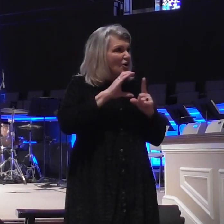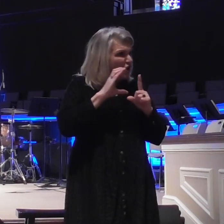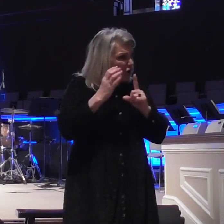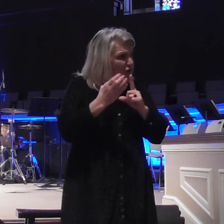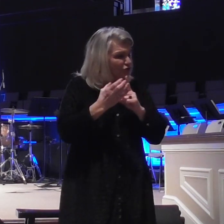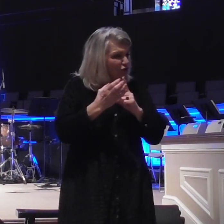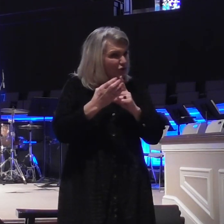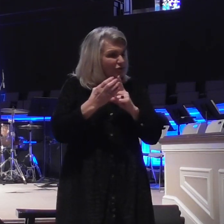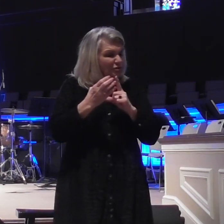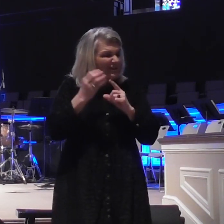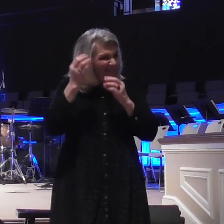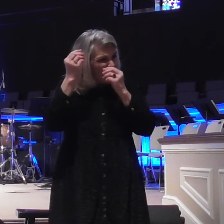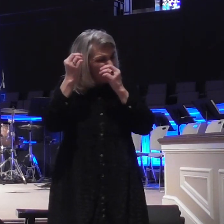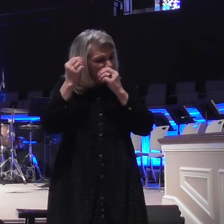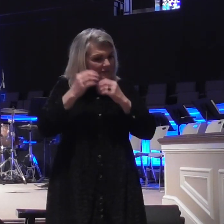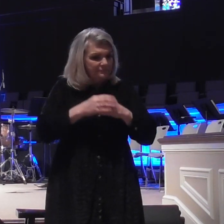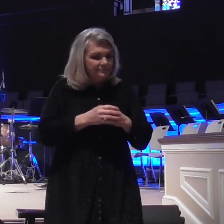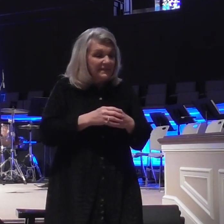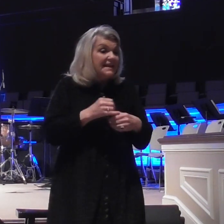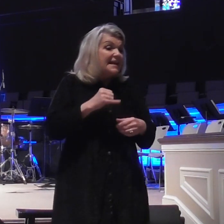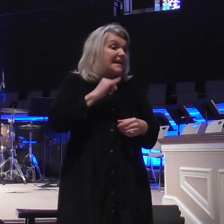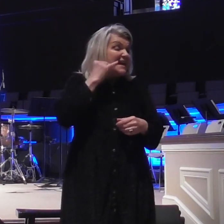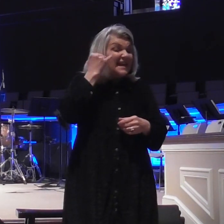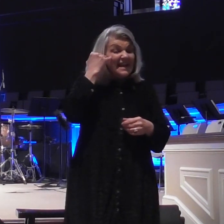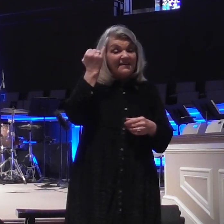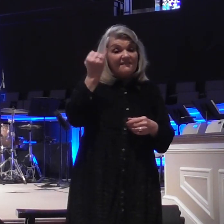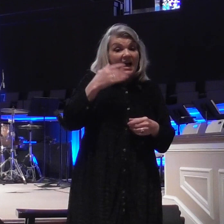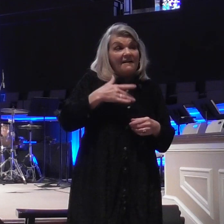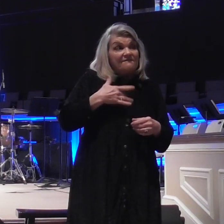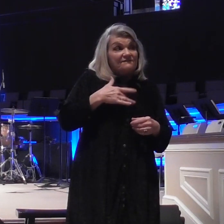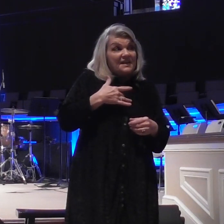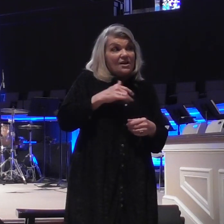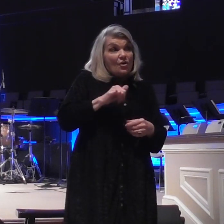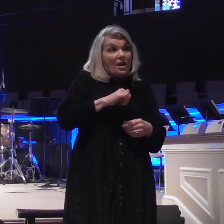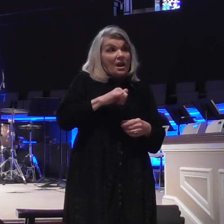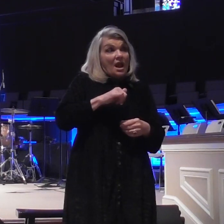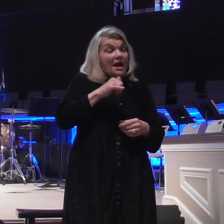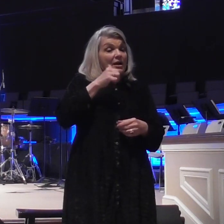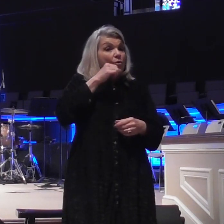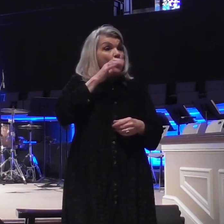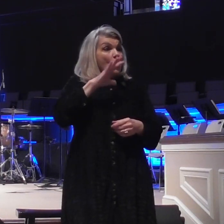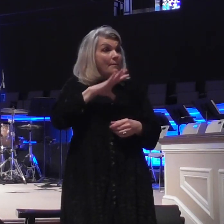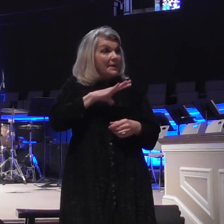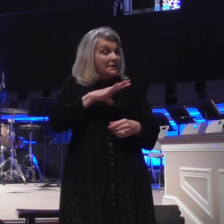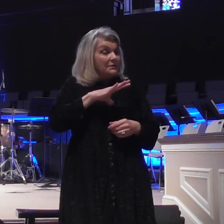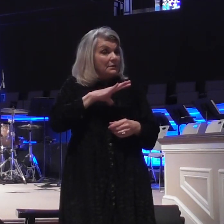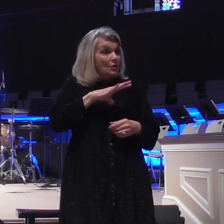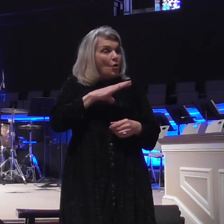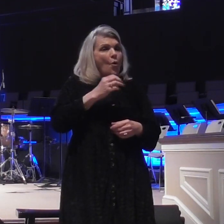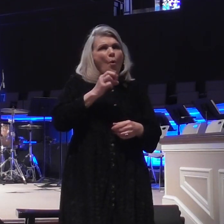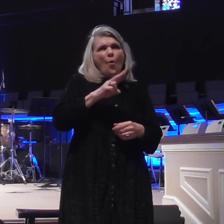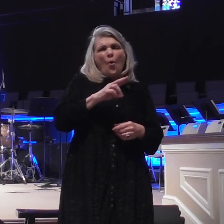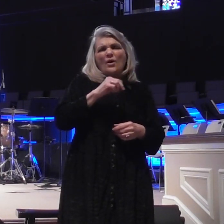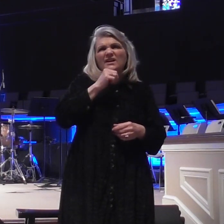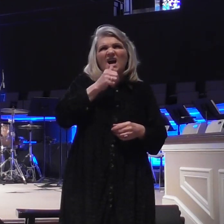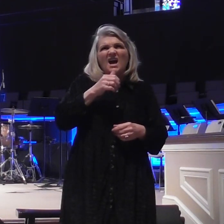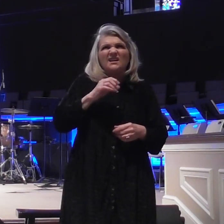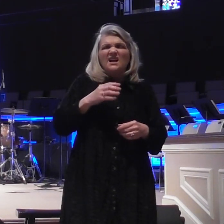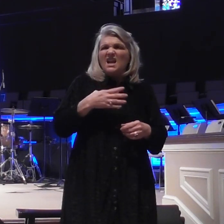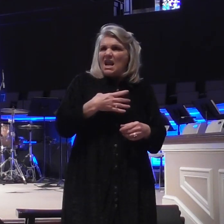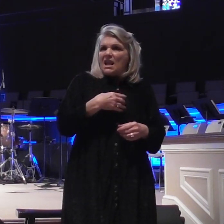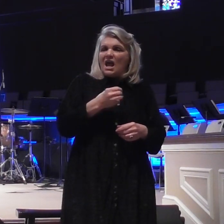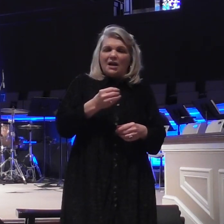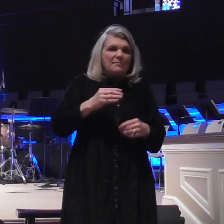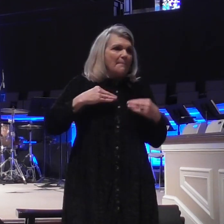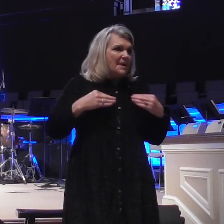And so here's how that works itself out. If I feel like a woman, or if I don't like my body and